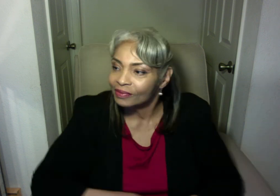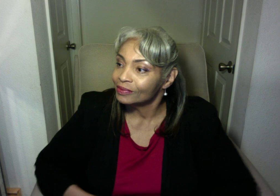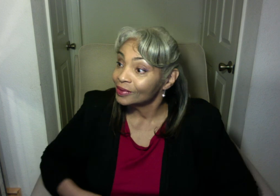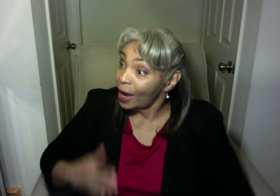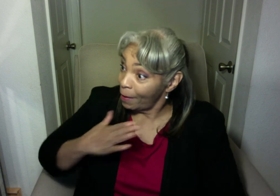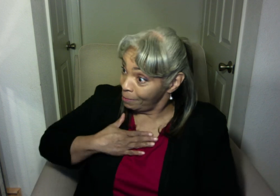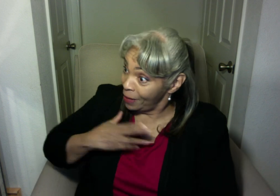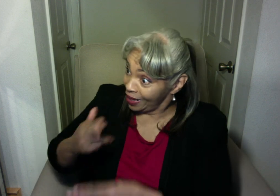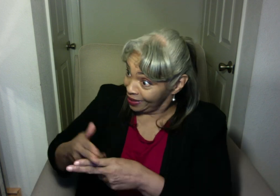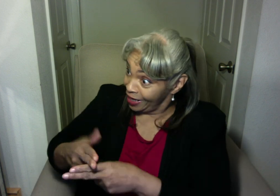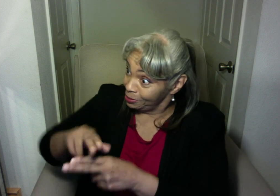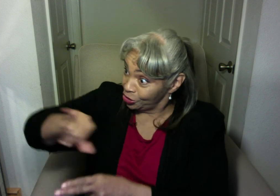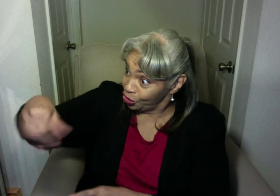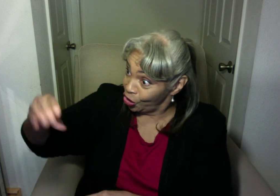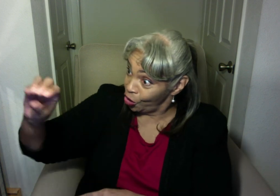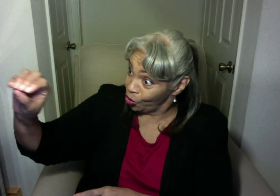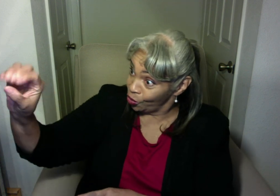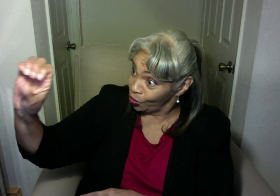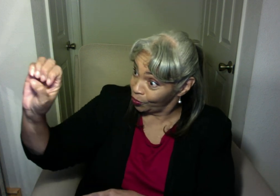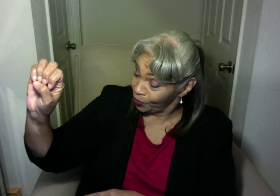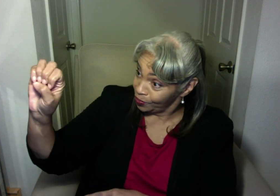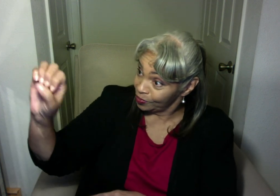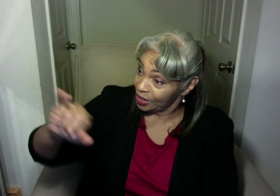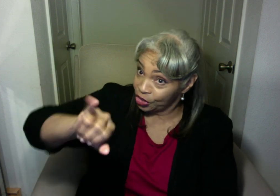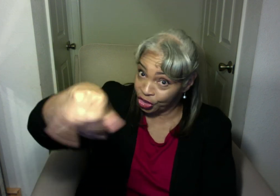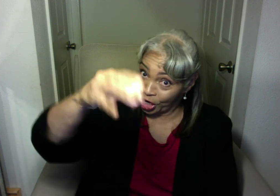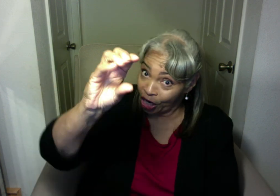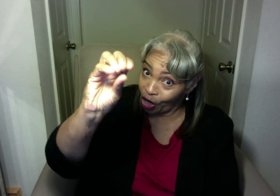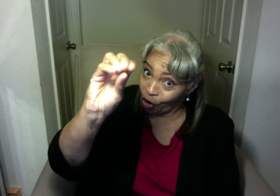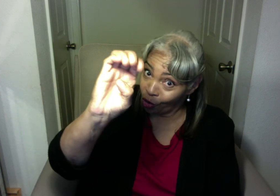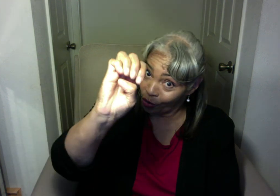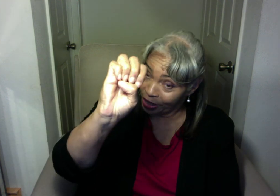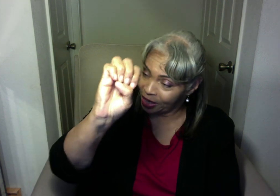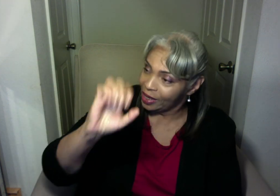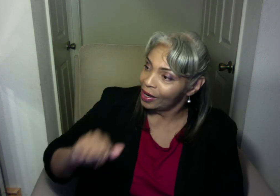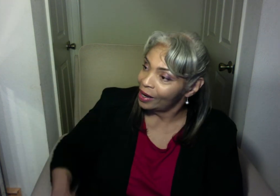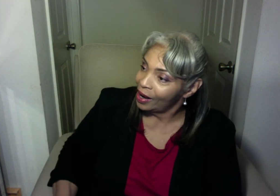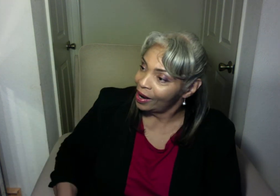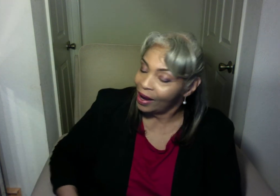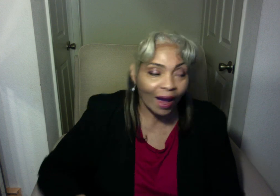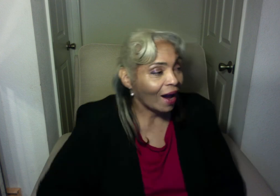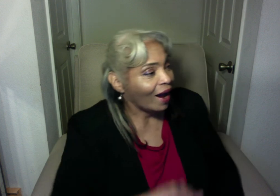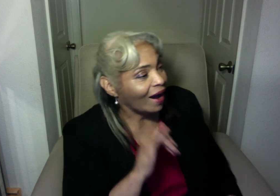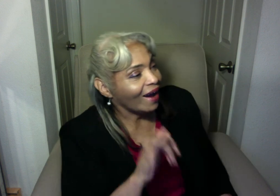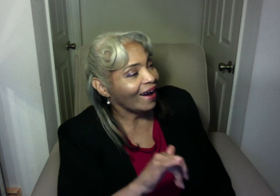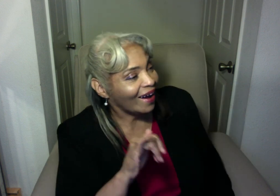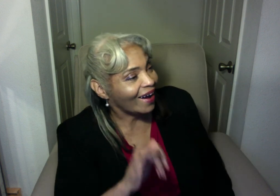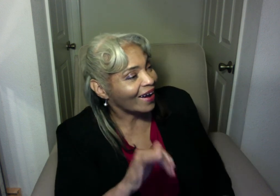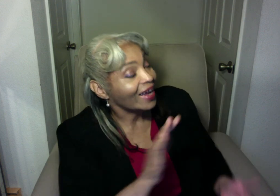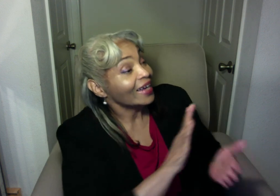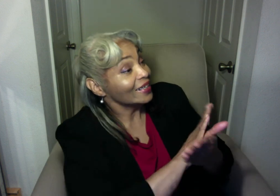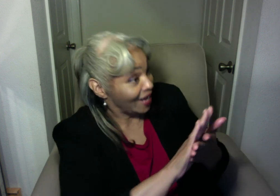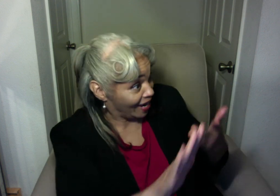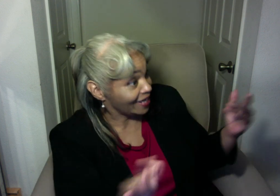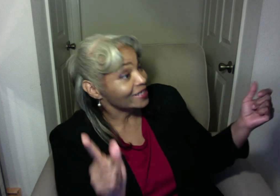My name is Joe. That's J-O-E. Ah, nice